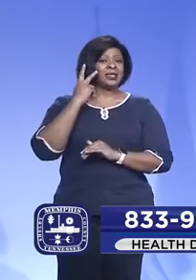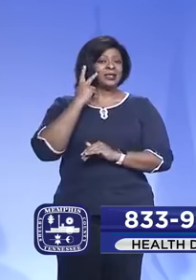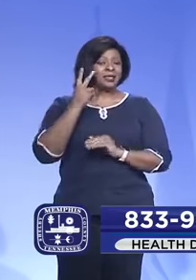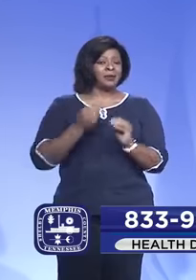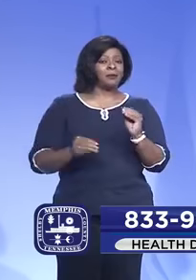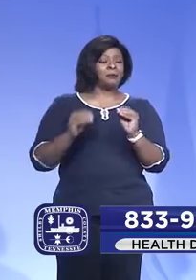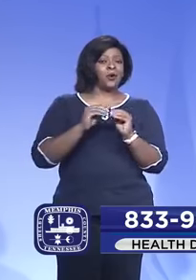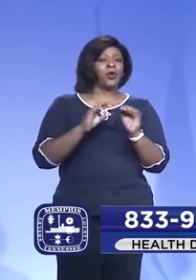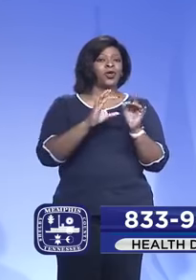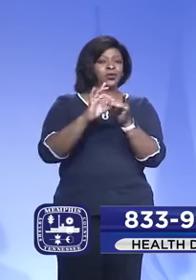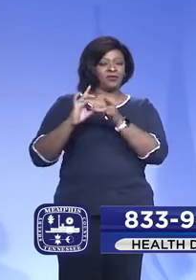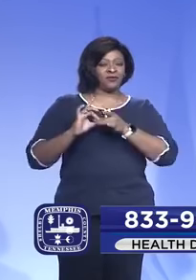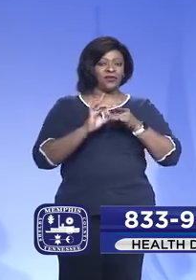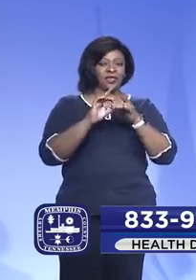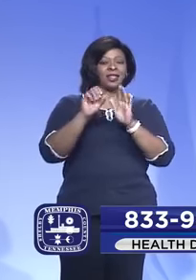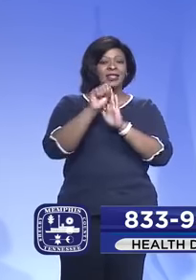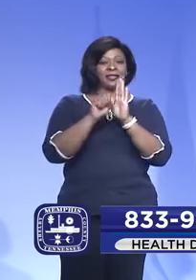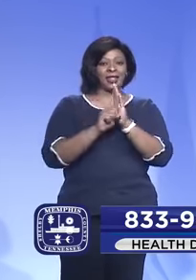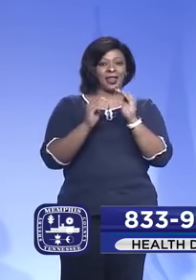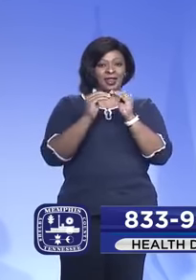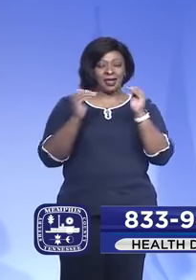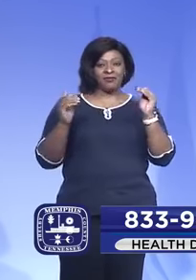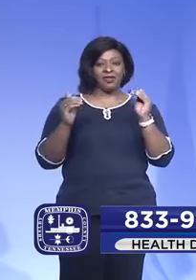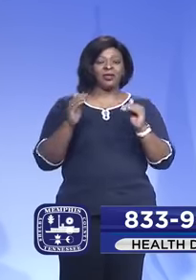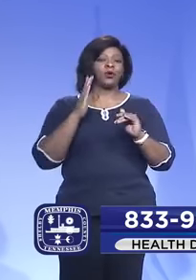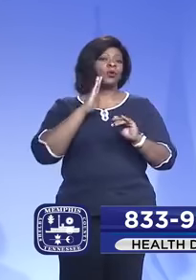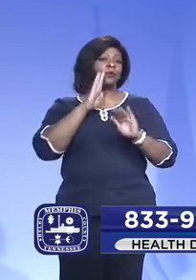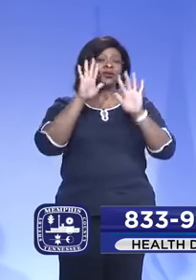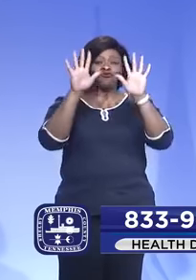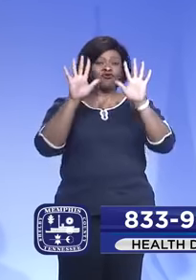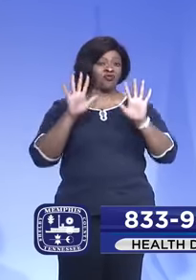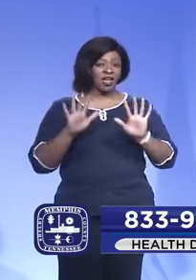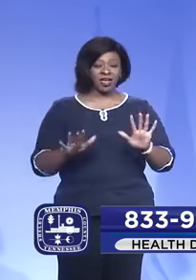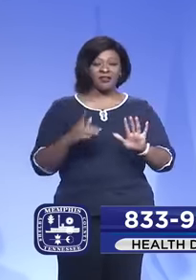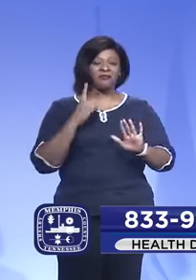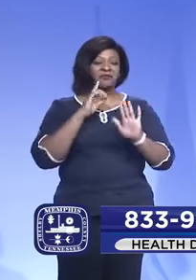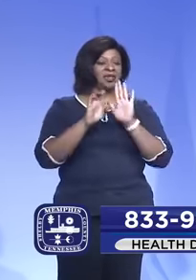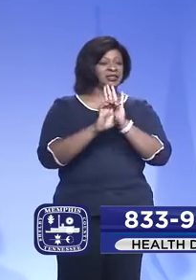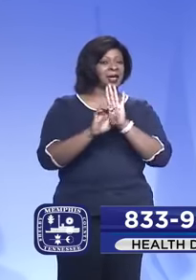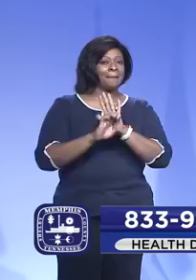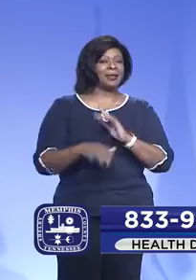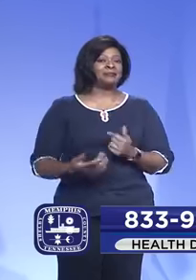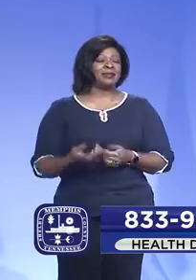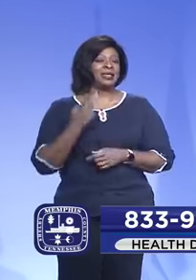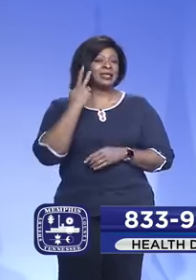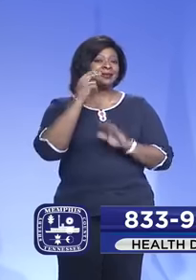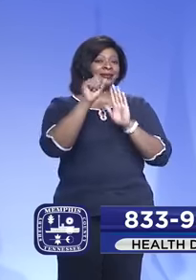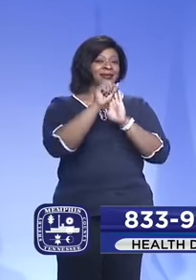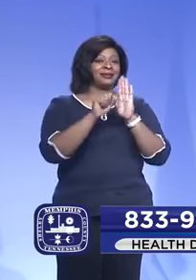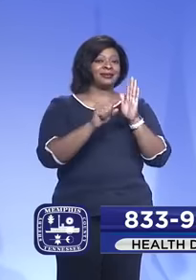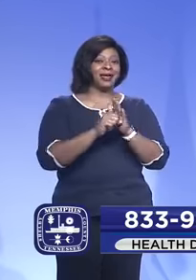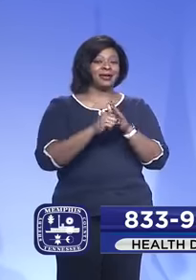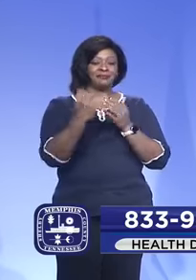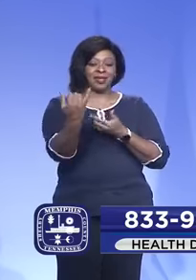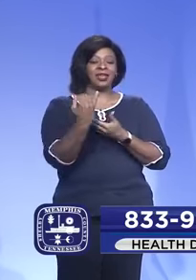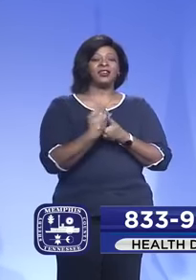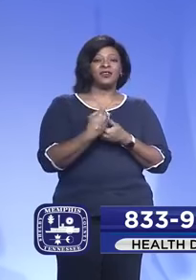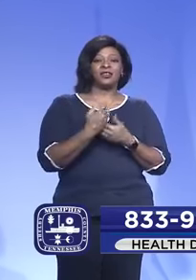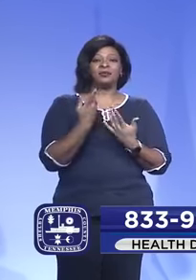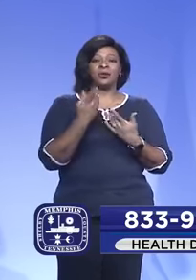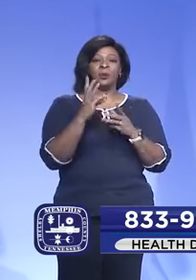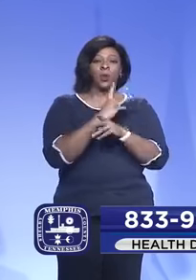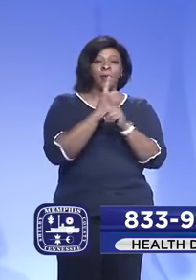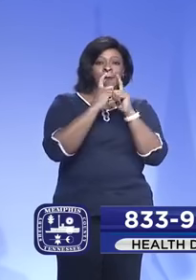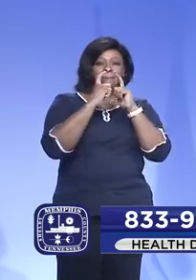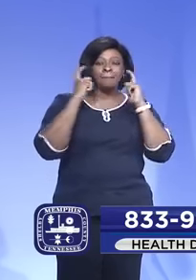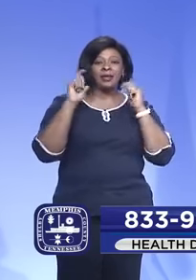more uniformity at the state level. It would be great, for example, to see a state intervention in terms of masks and